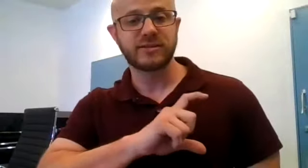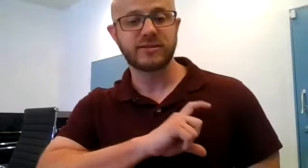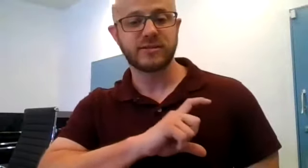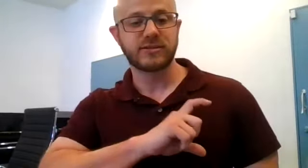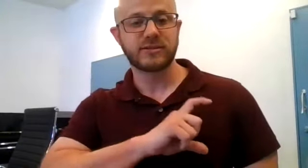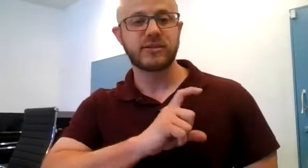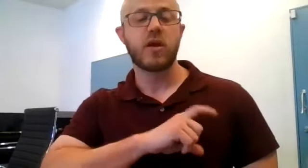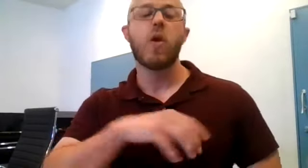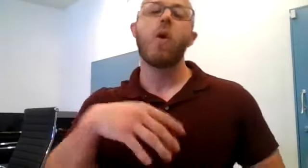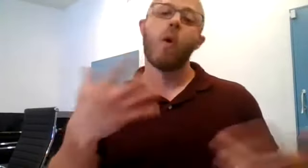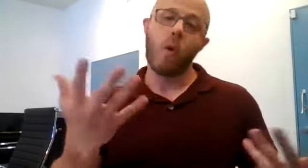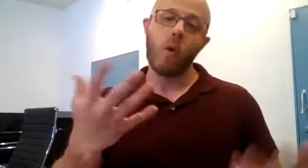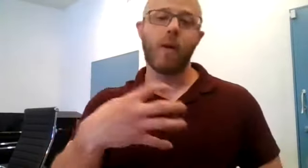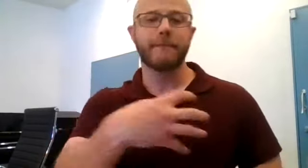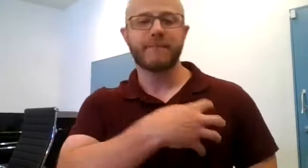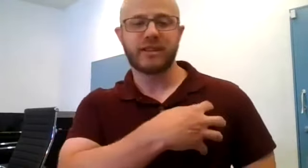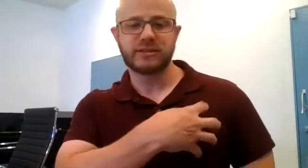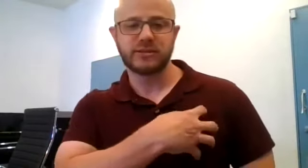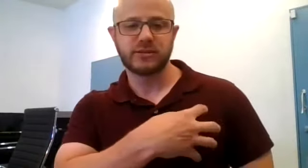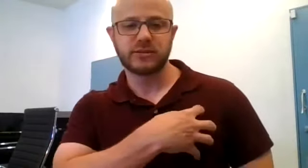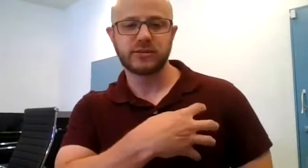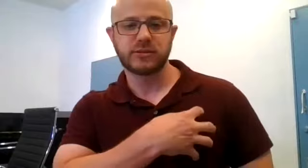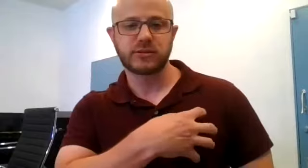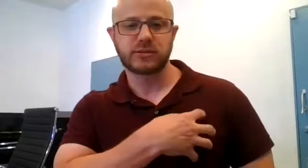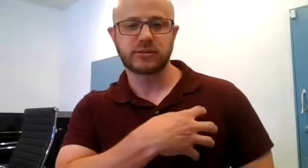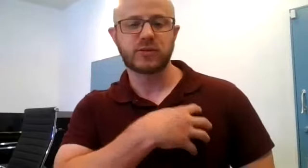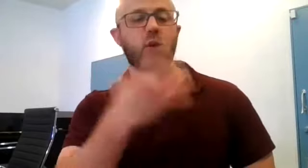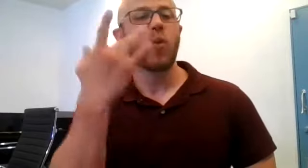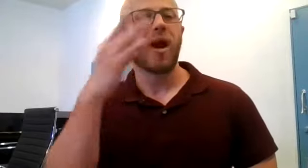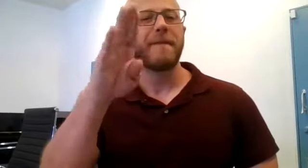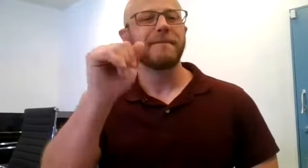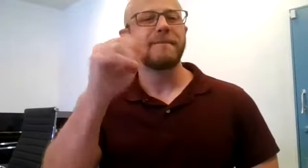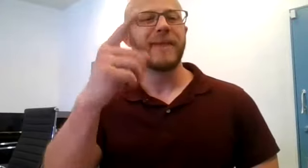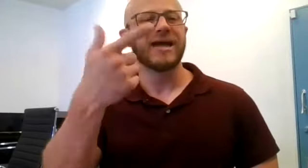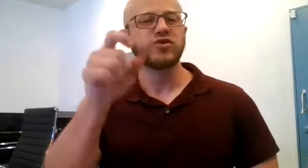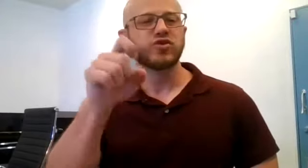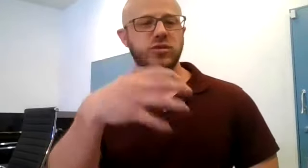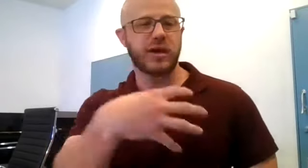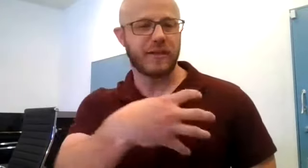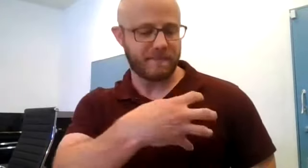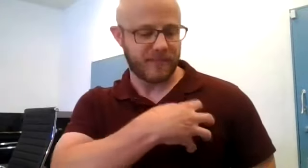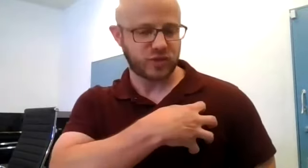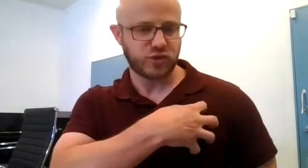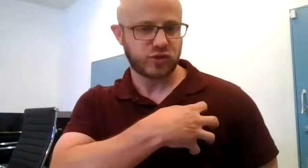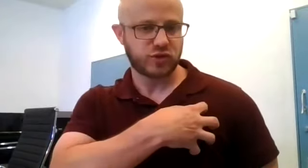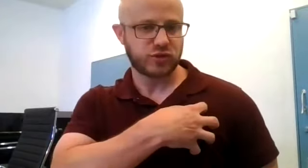This is a sign for police. And this is another way to sign police because of the badge.